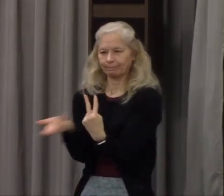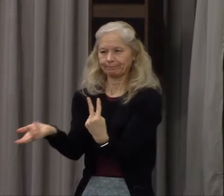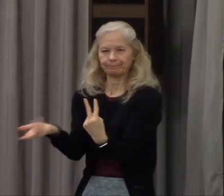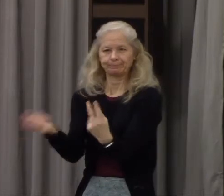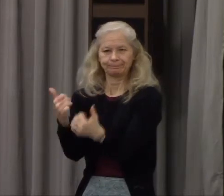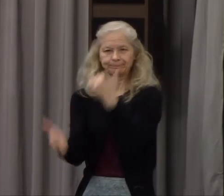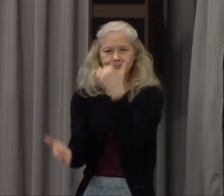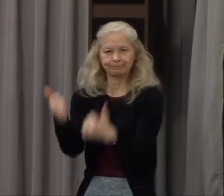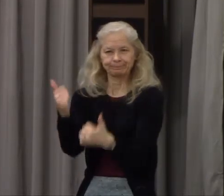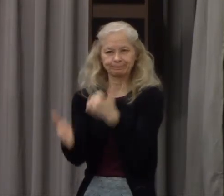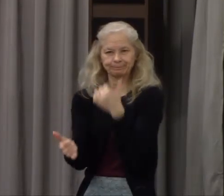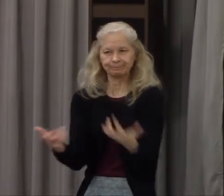verse 9 says,